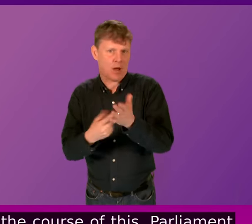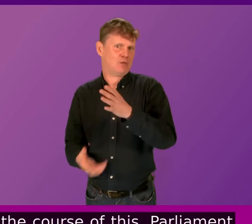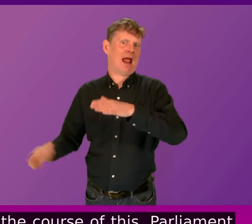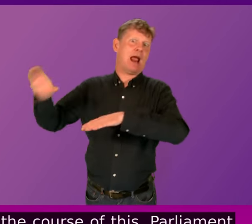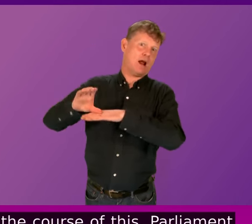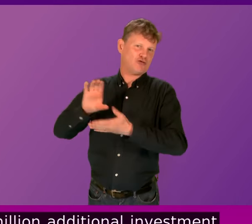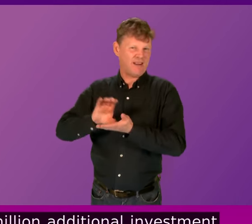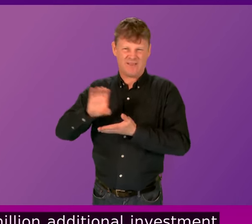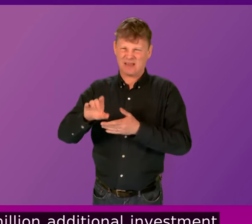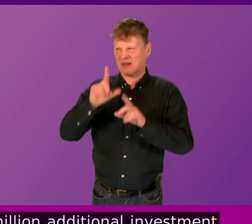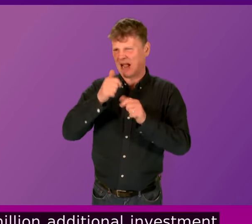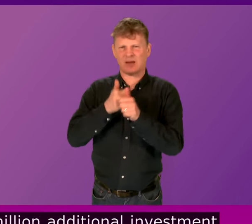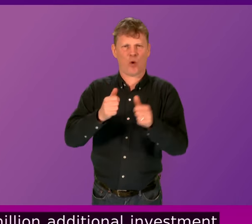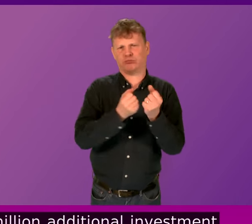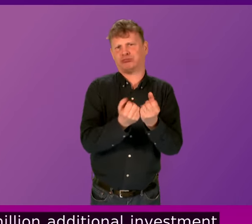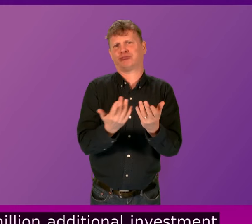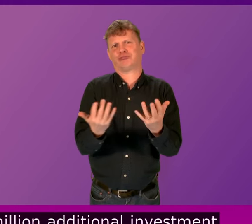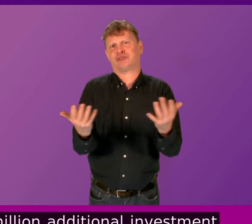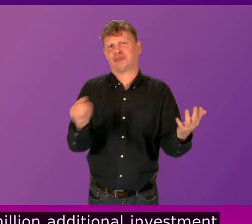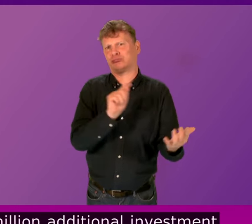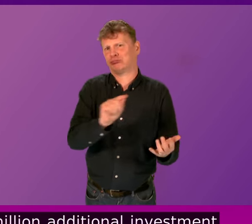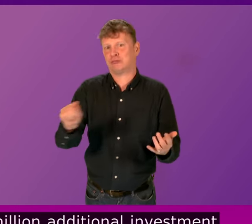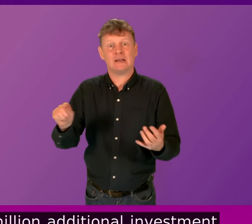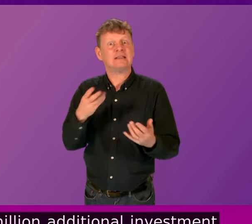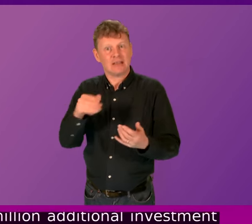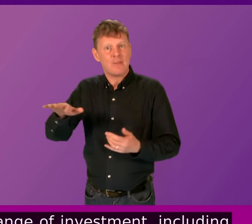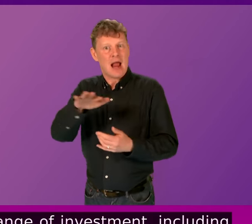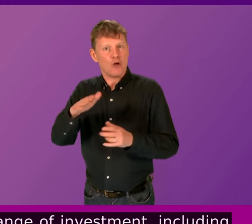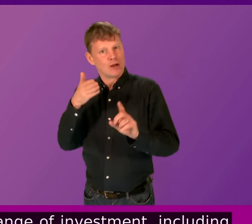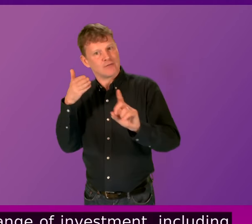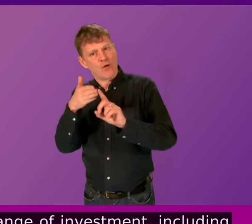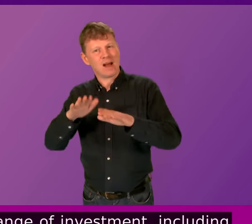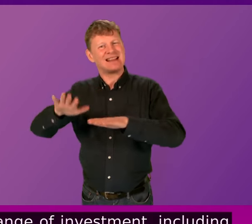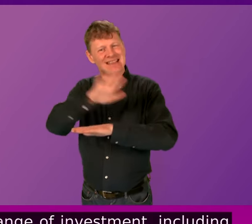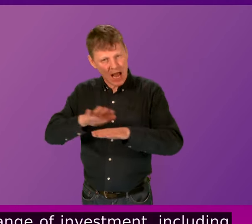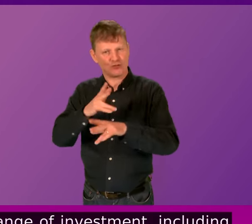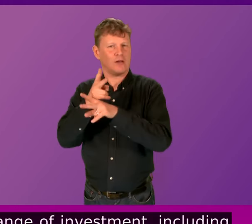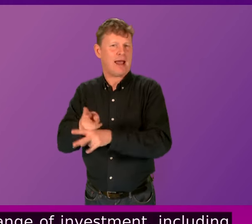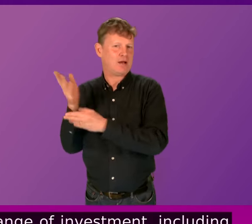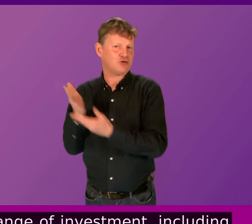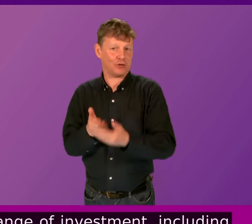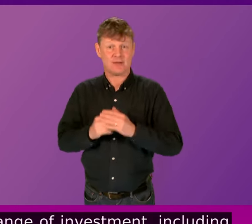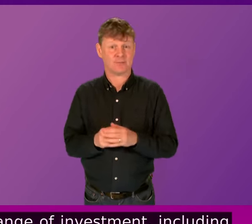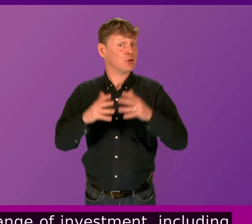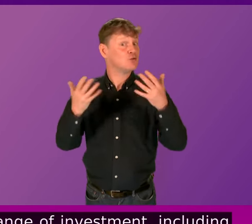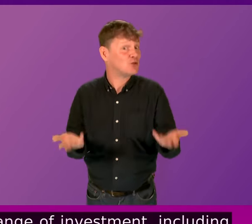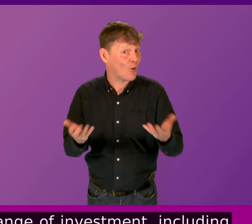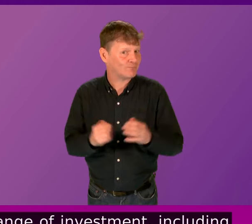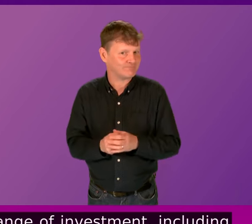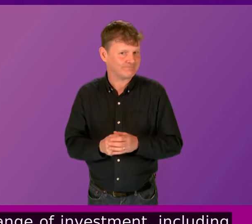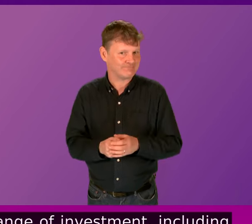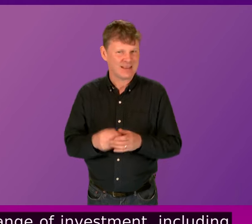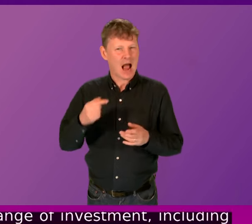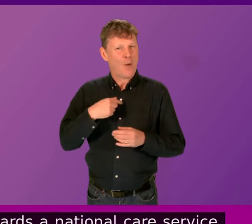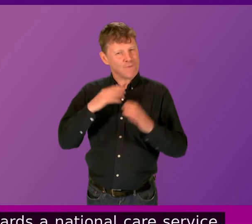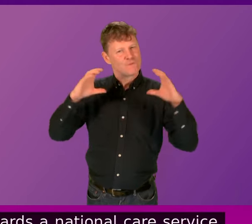range of investment, including areas which will move towards a national care service. So, our focus is